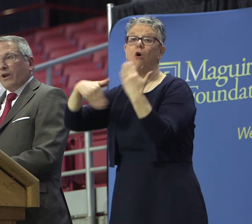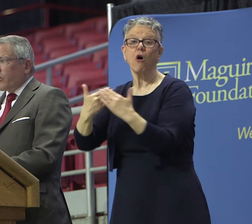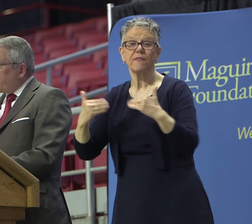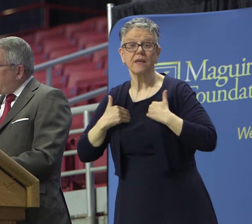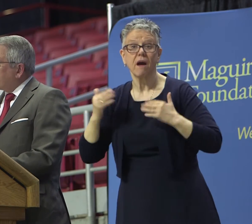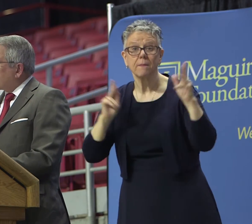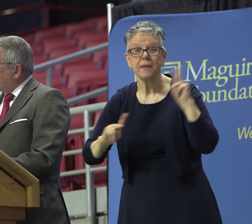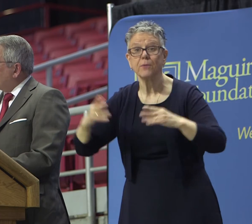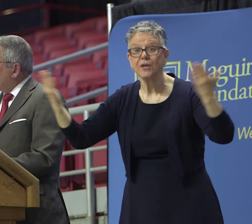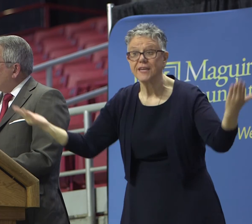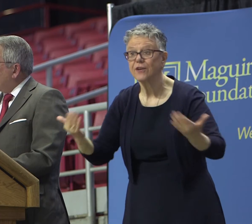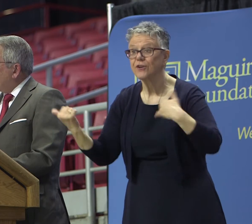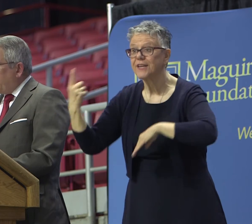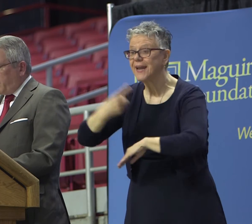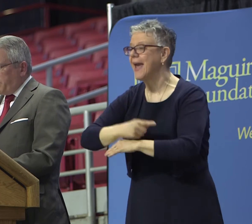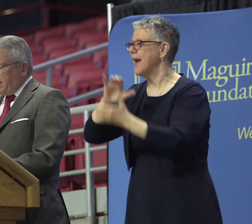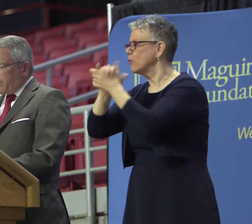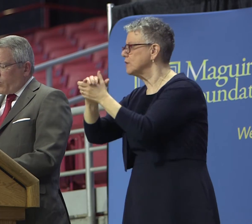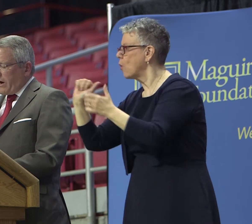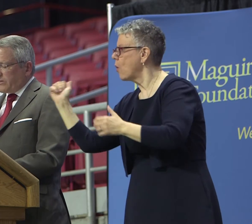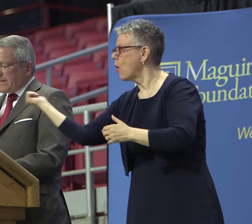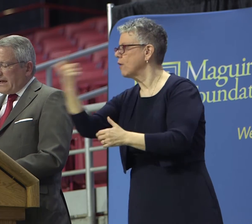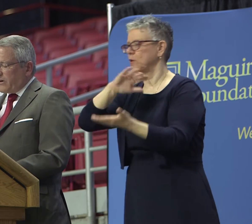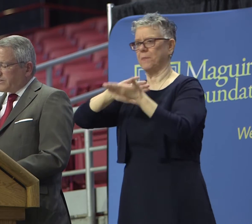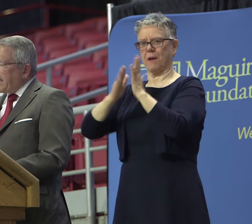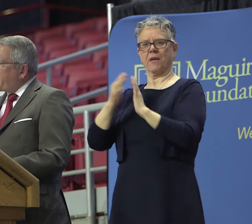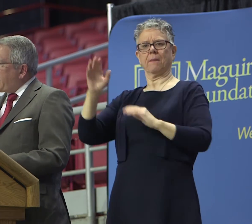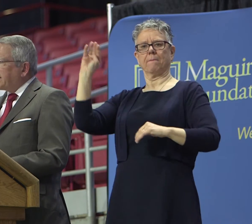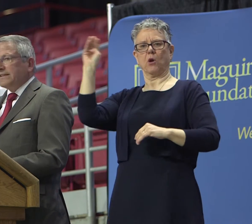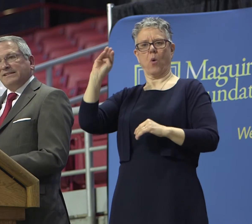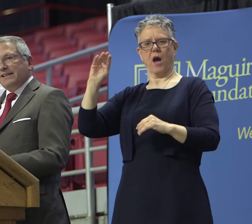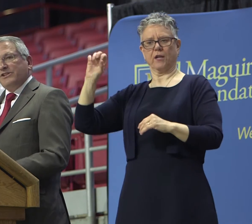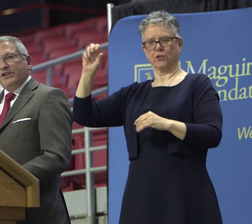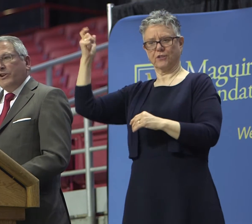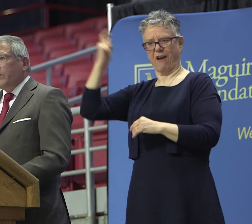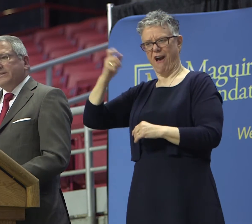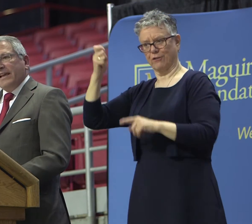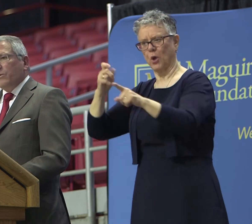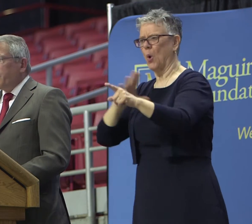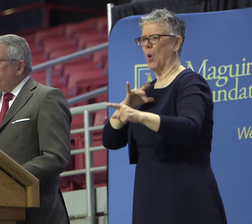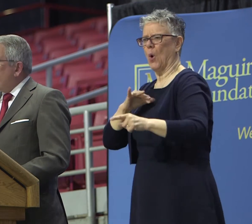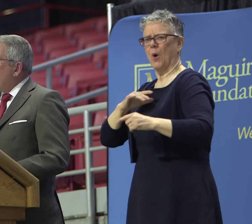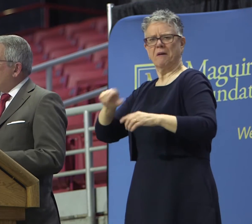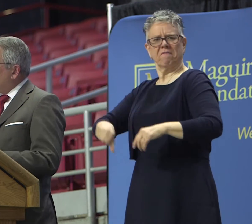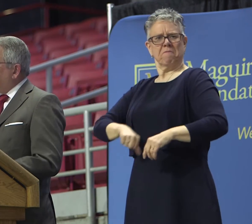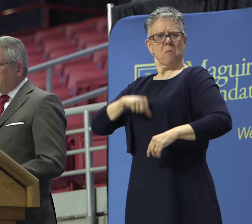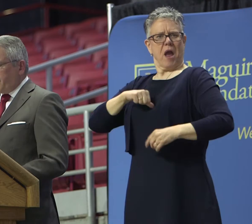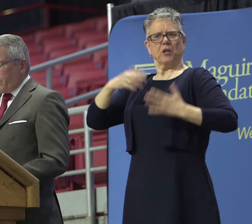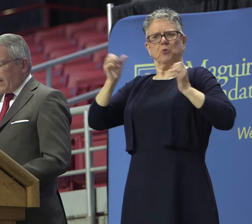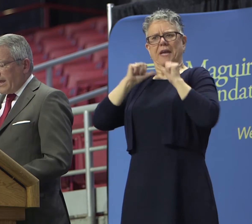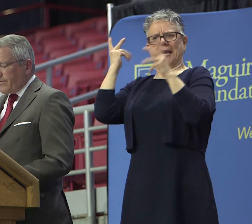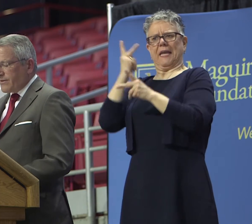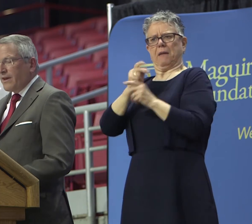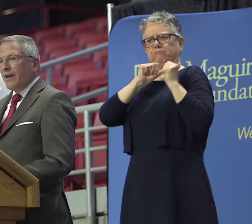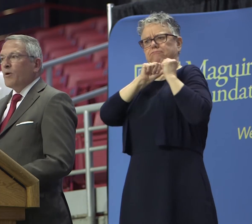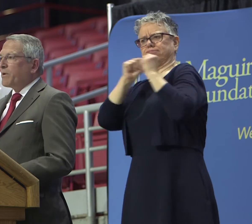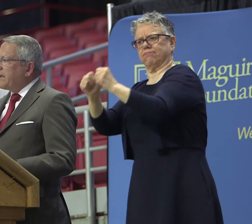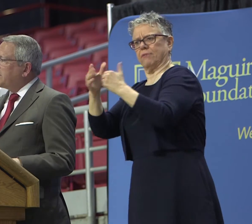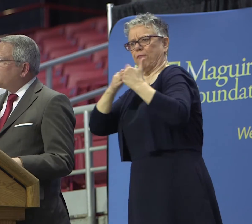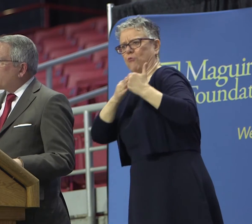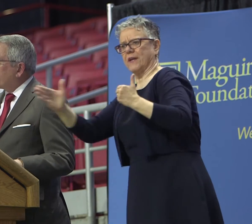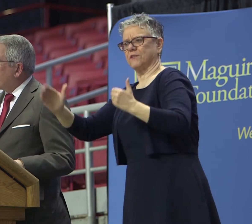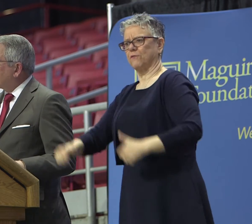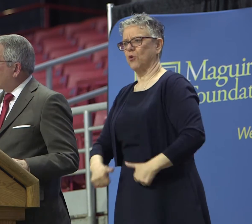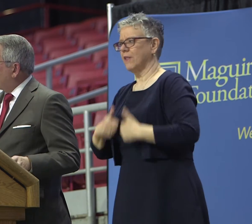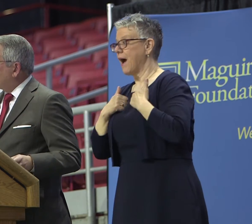and I want to congratulate you on being Maguire Scholars. That is a distinction you can take with you the rest of your lives.